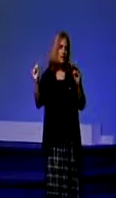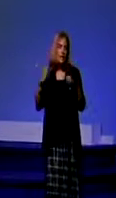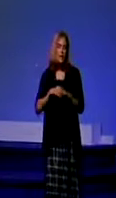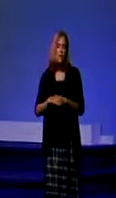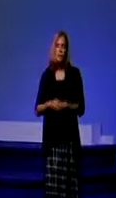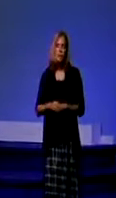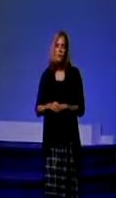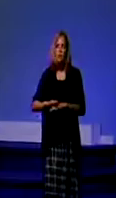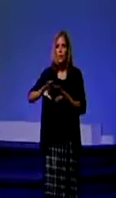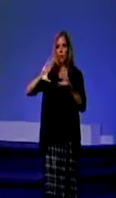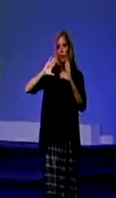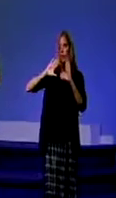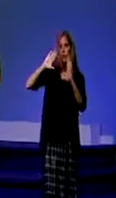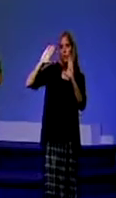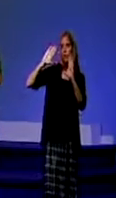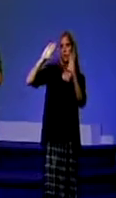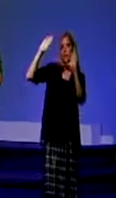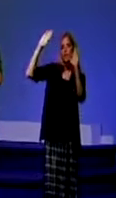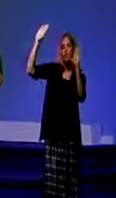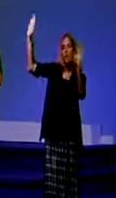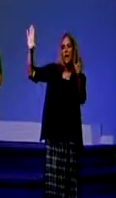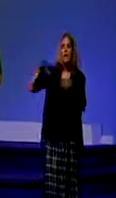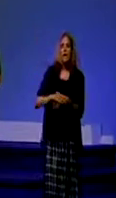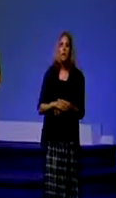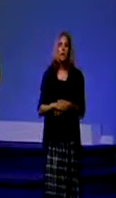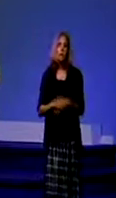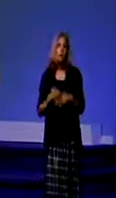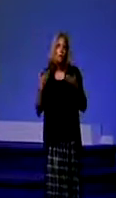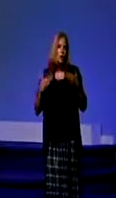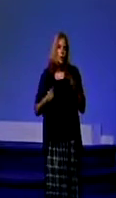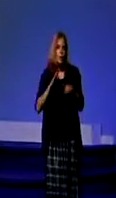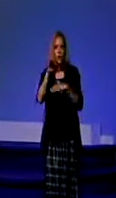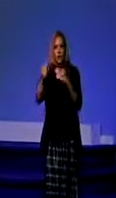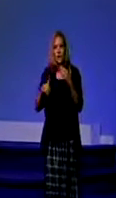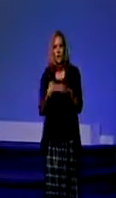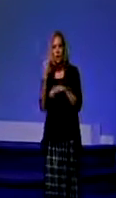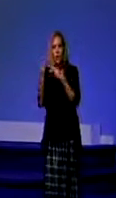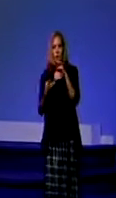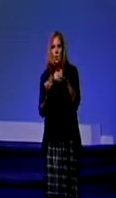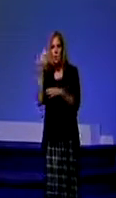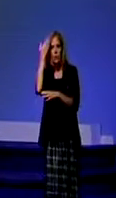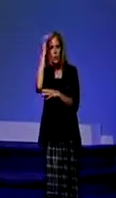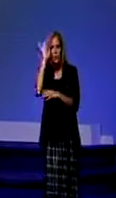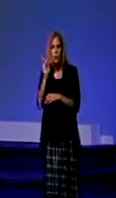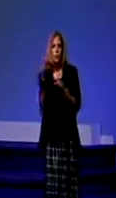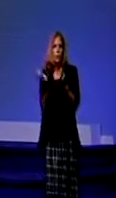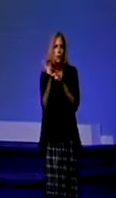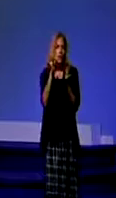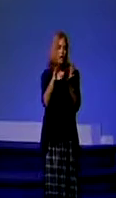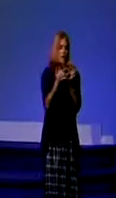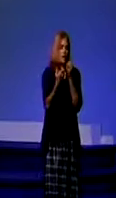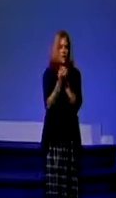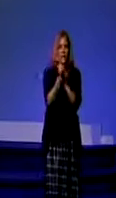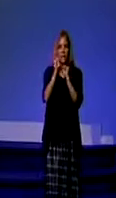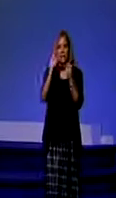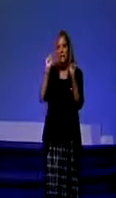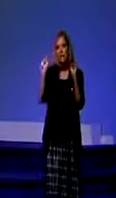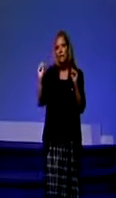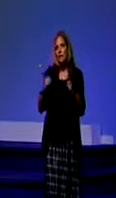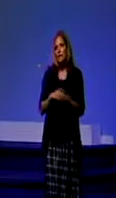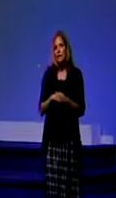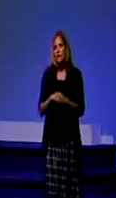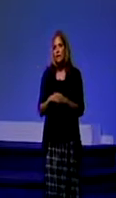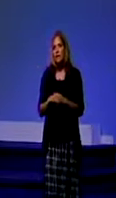Jesus saves. Raise a shout to let all the world know that